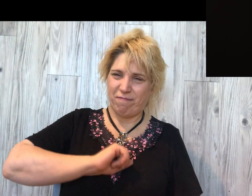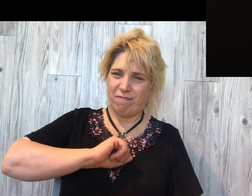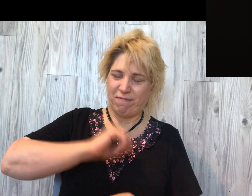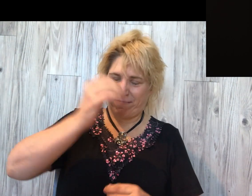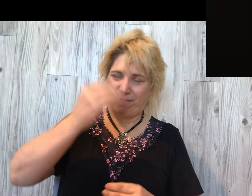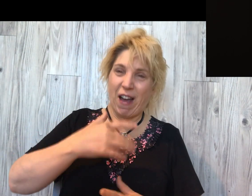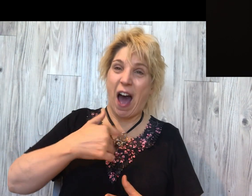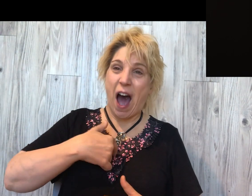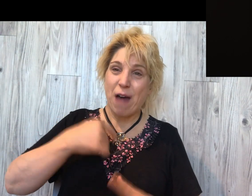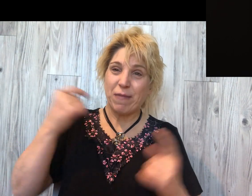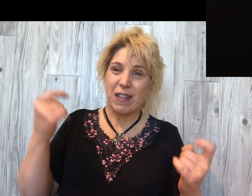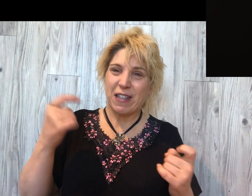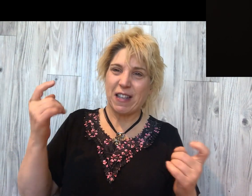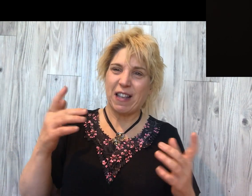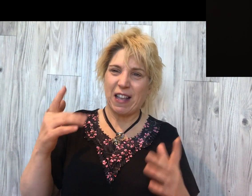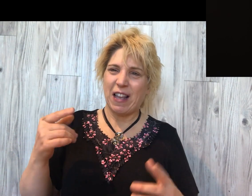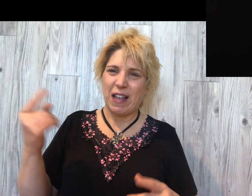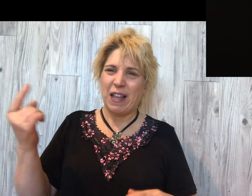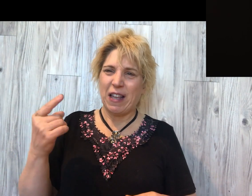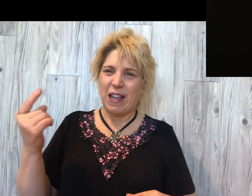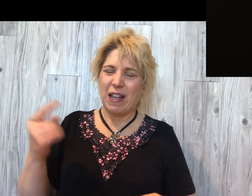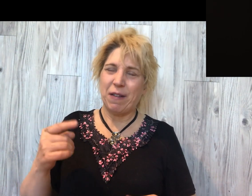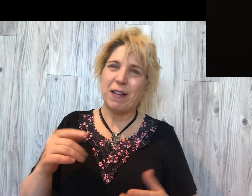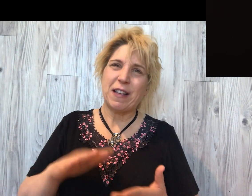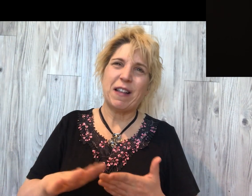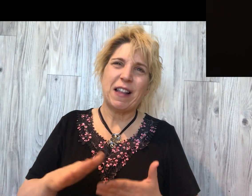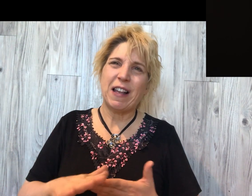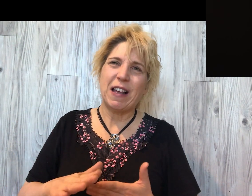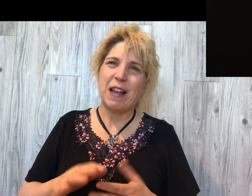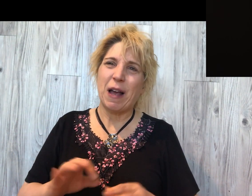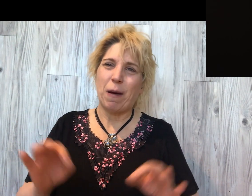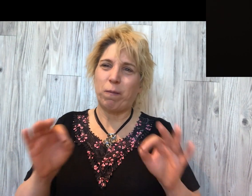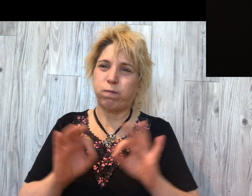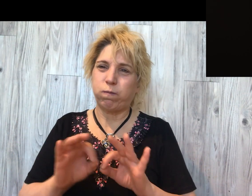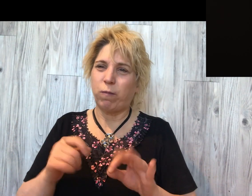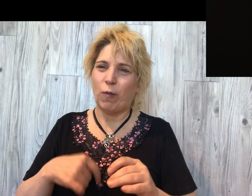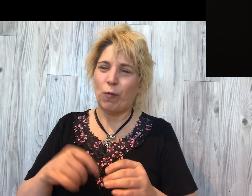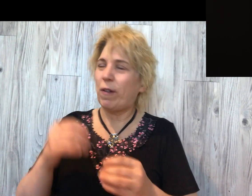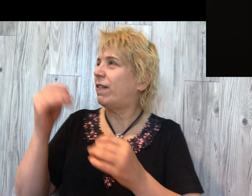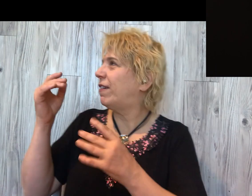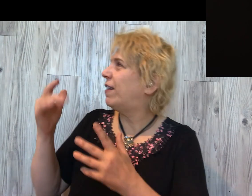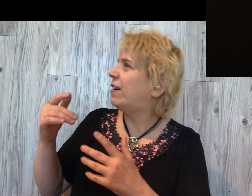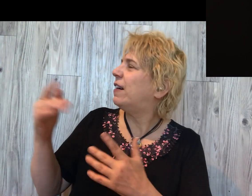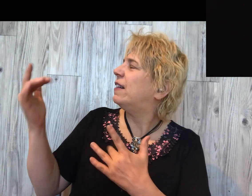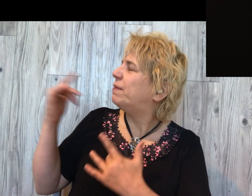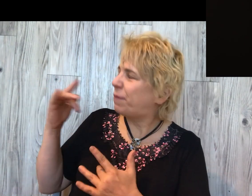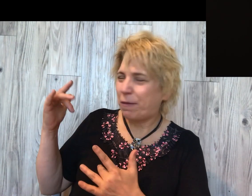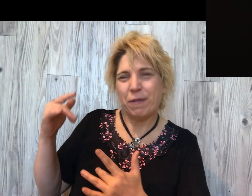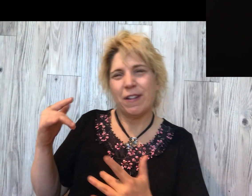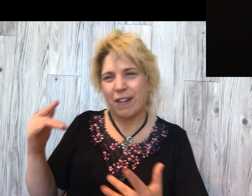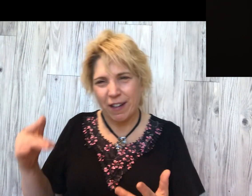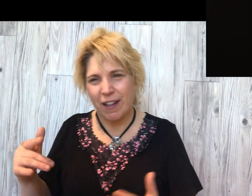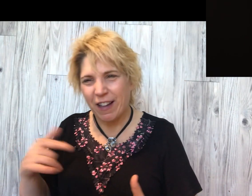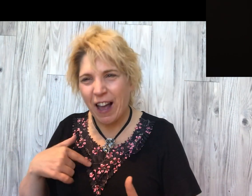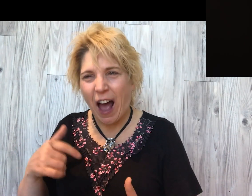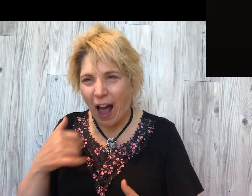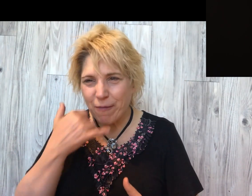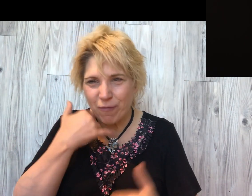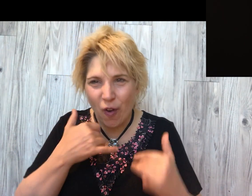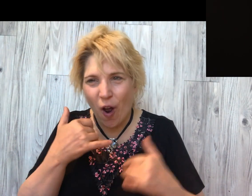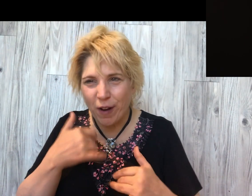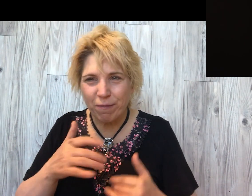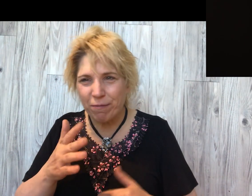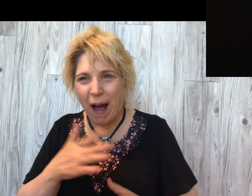I'm the sinner. But there is something cleansing when we say to God, be merciful to me. I've